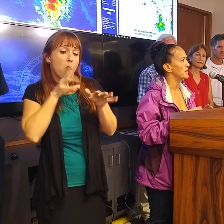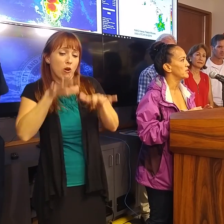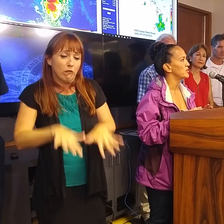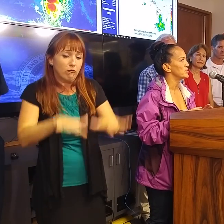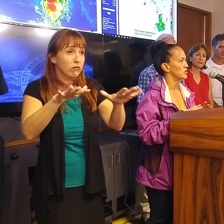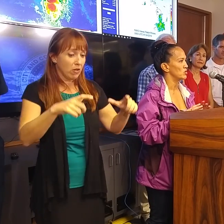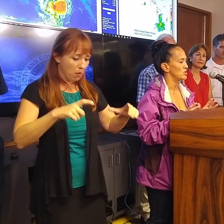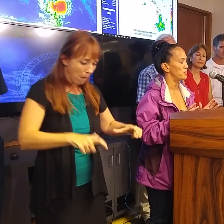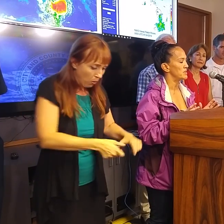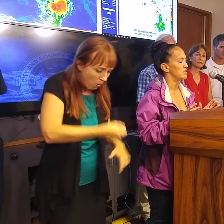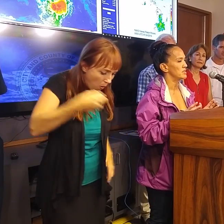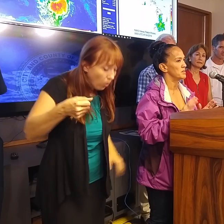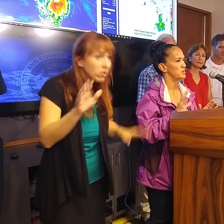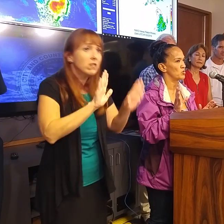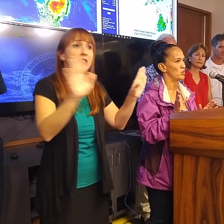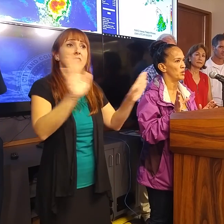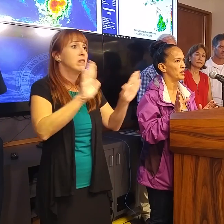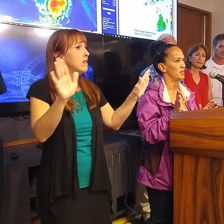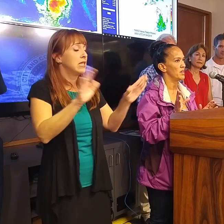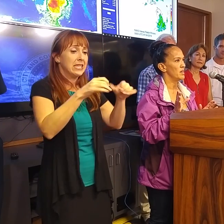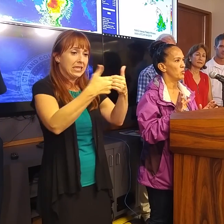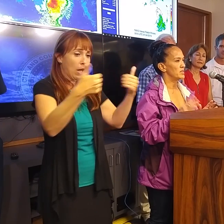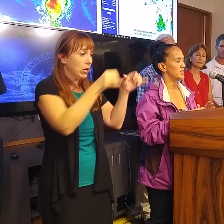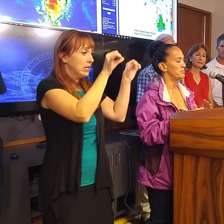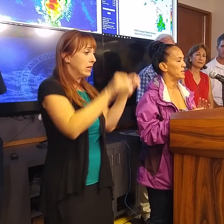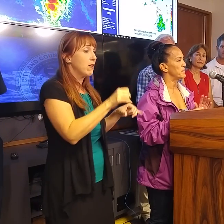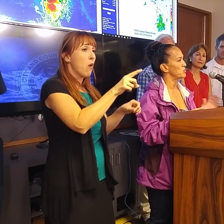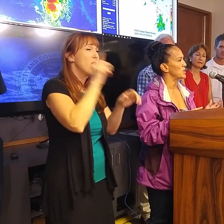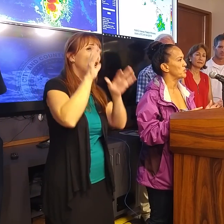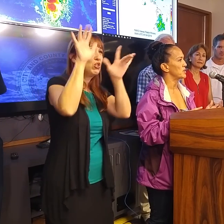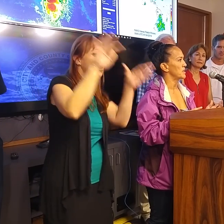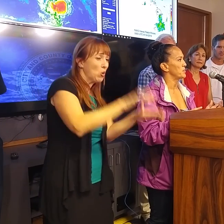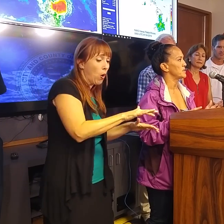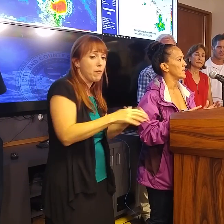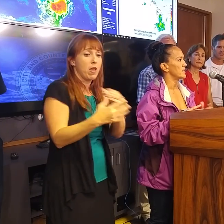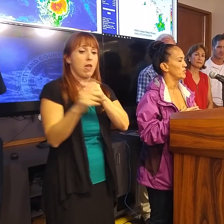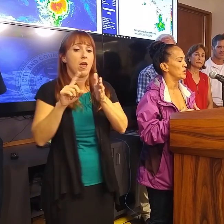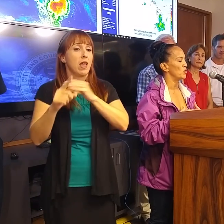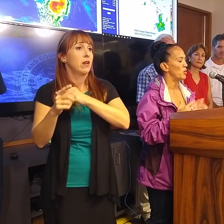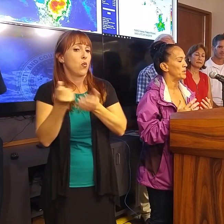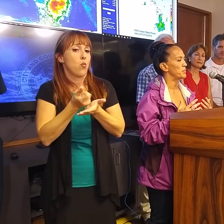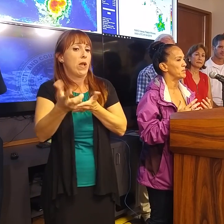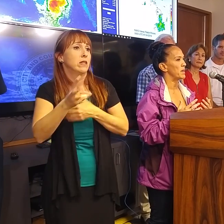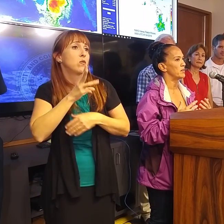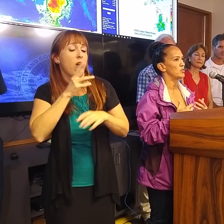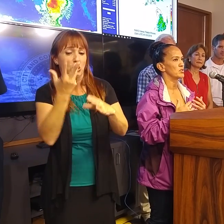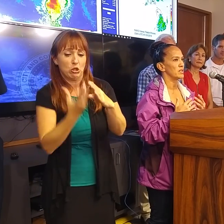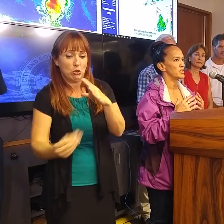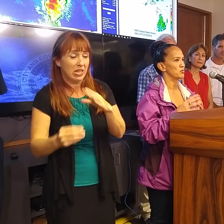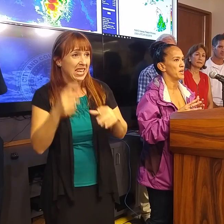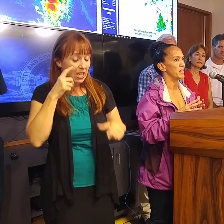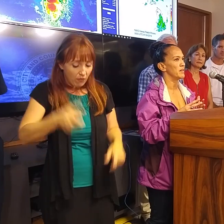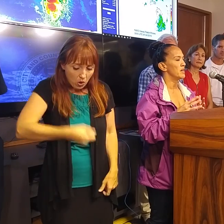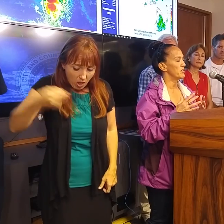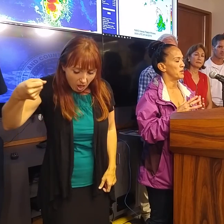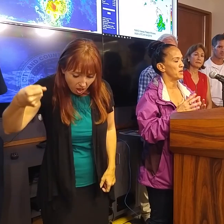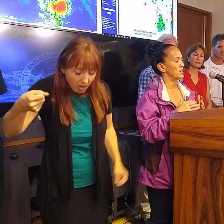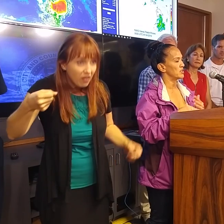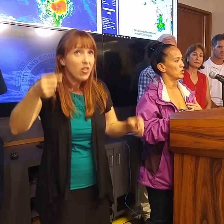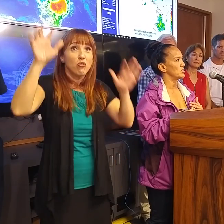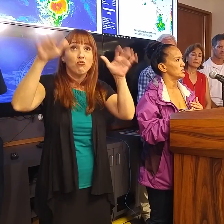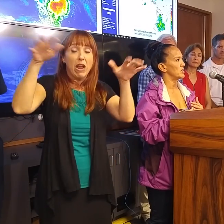our manholes. It's two separate systems, stormwater, one set of pipes, wastewater, separate set. And when you open up your manholes, you let